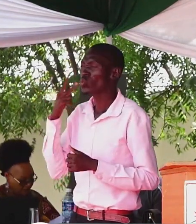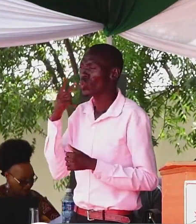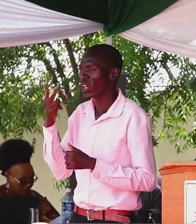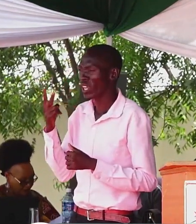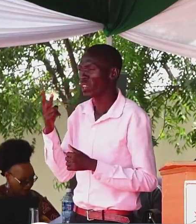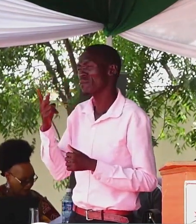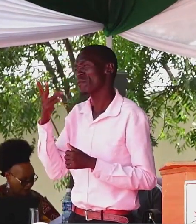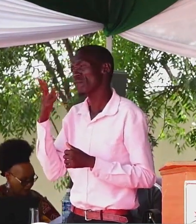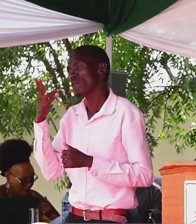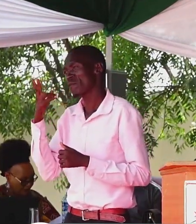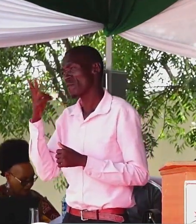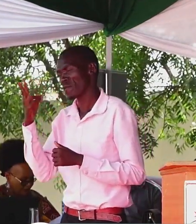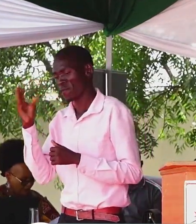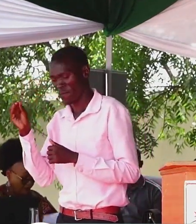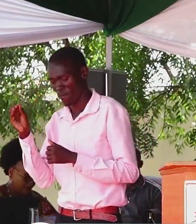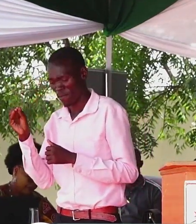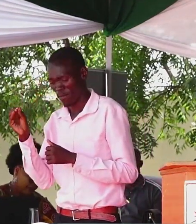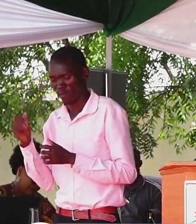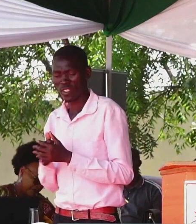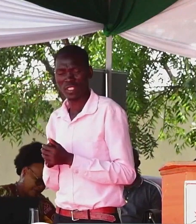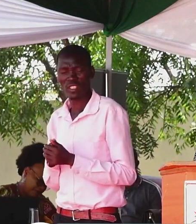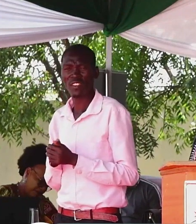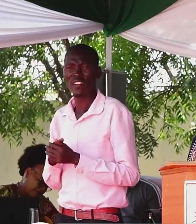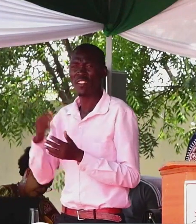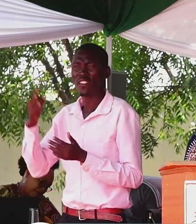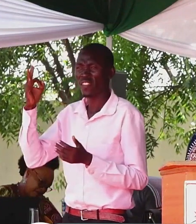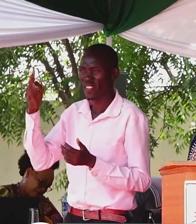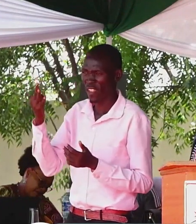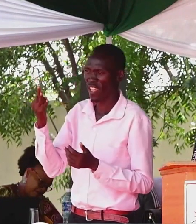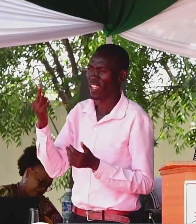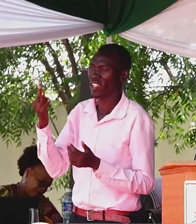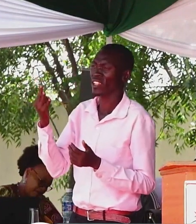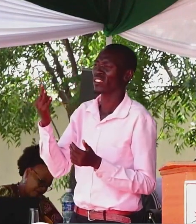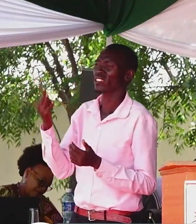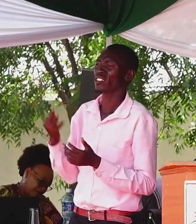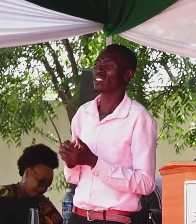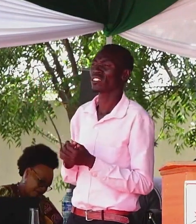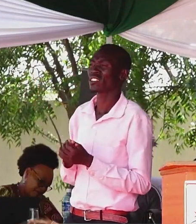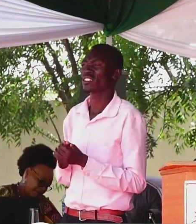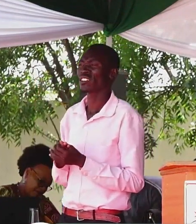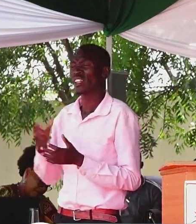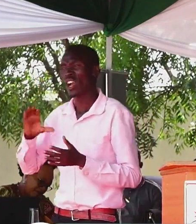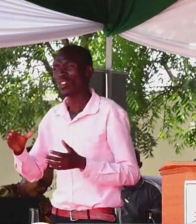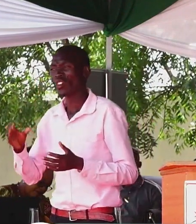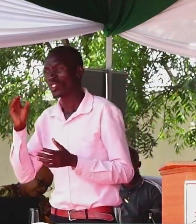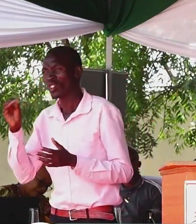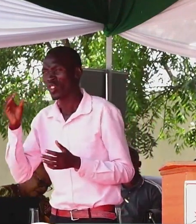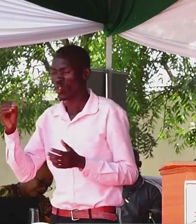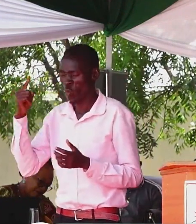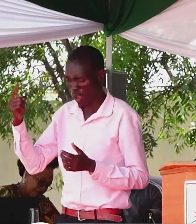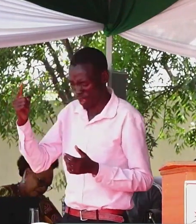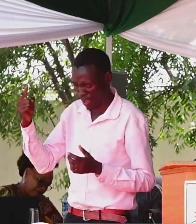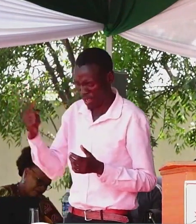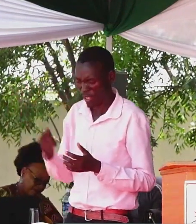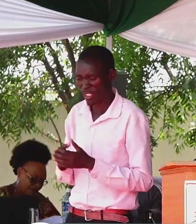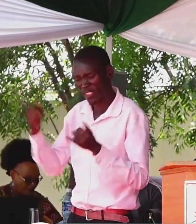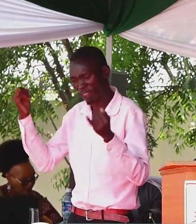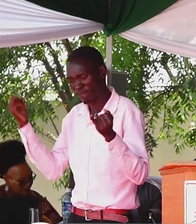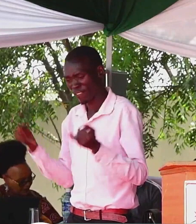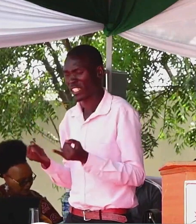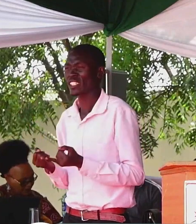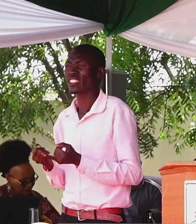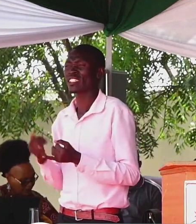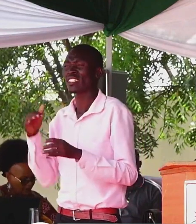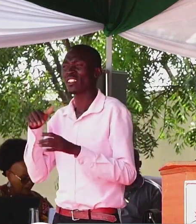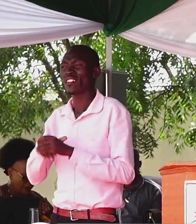250 participants. The third conference, Count 00 number 1, invited us to